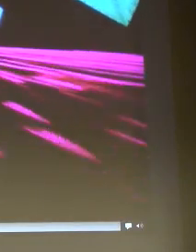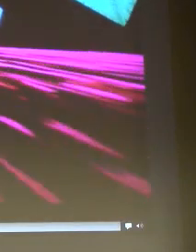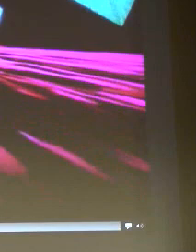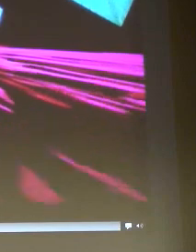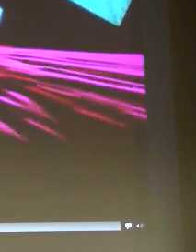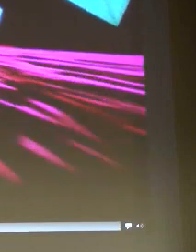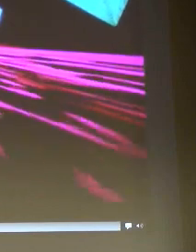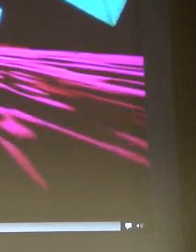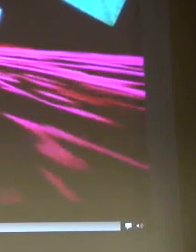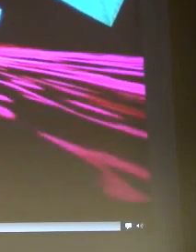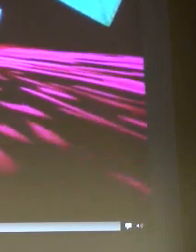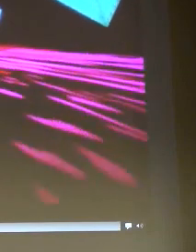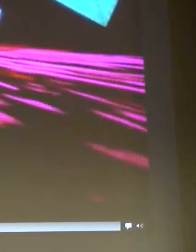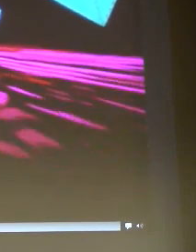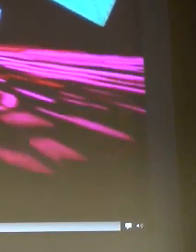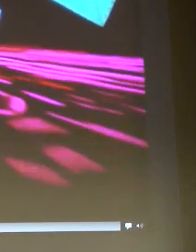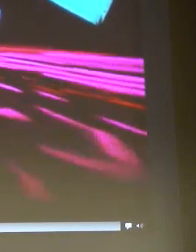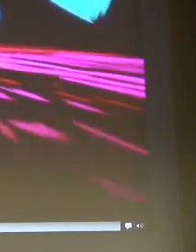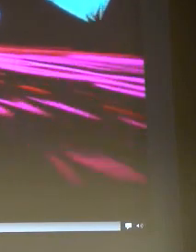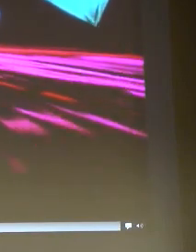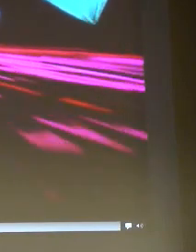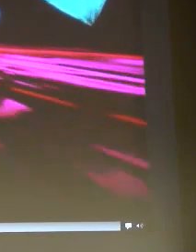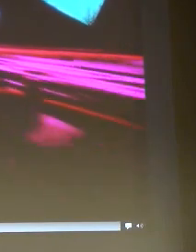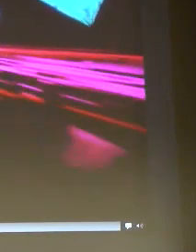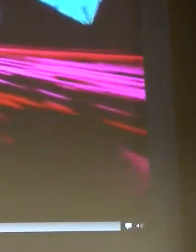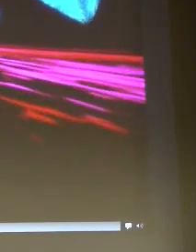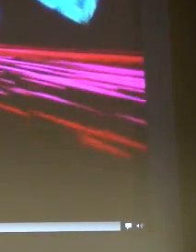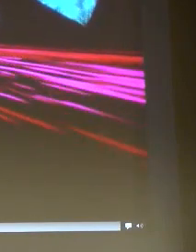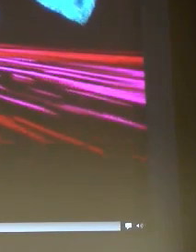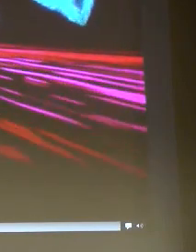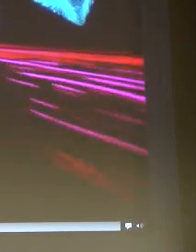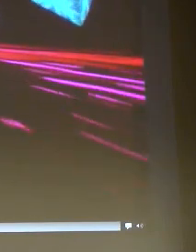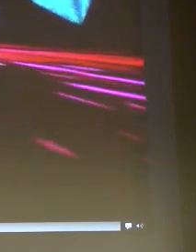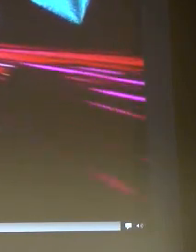Lithium crystals? Oh, dilithium crystals.